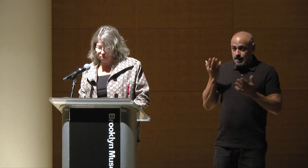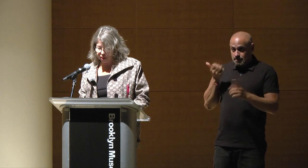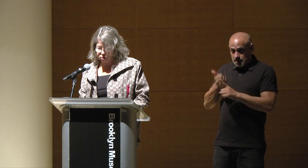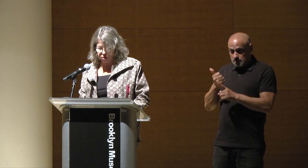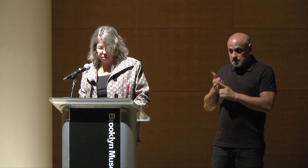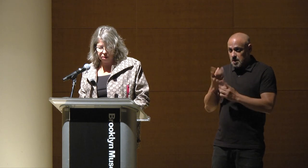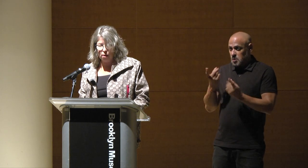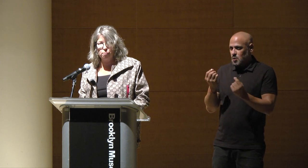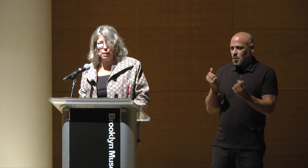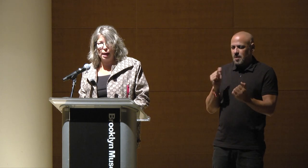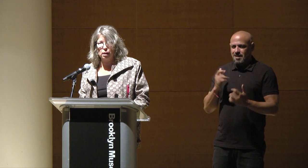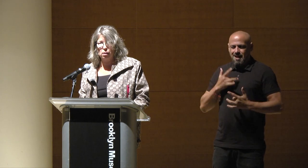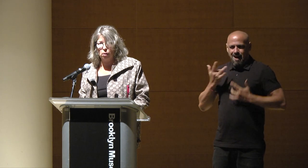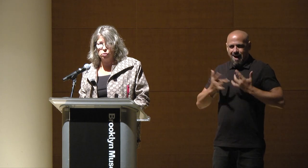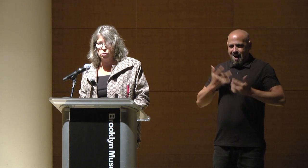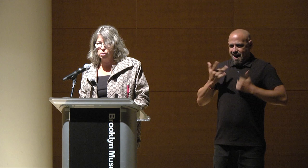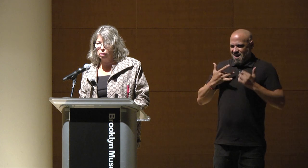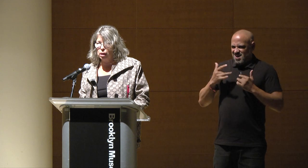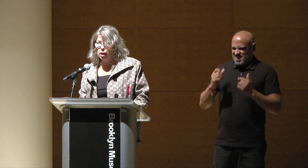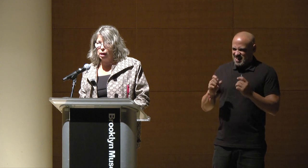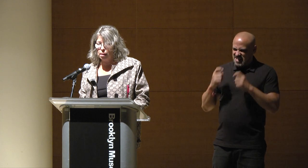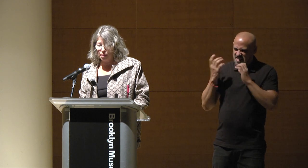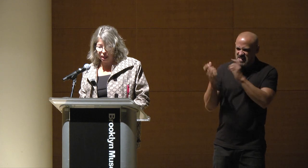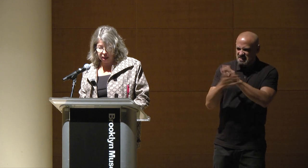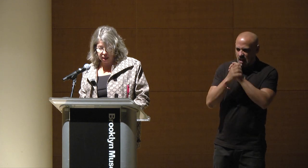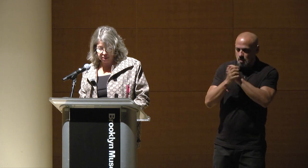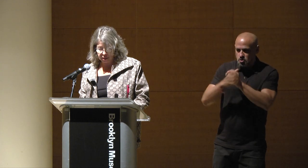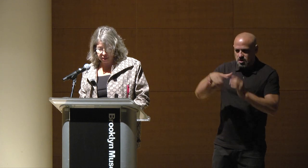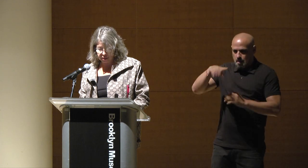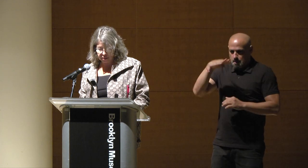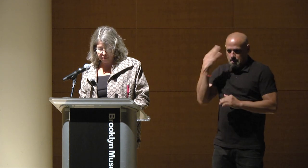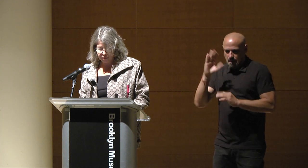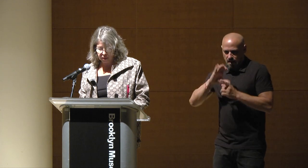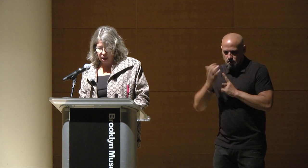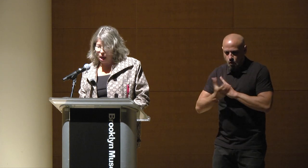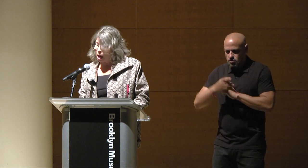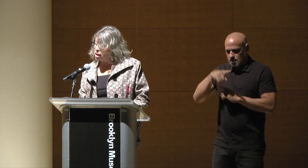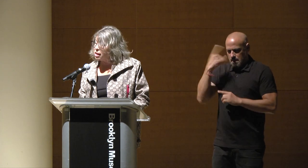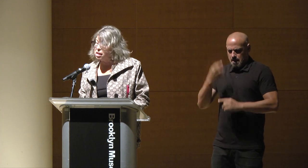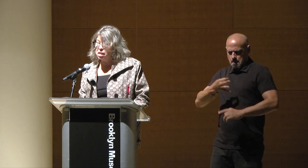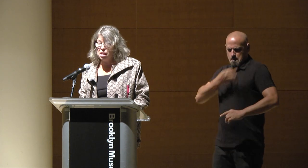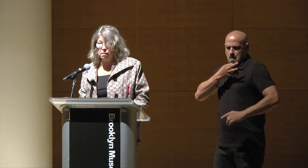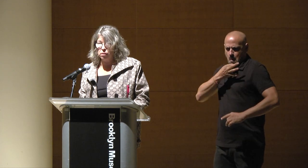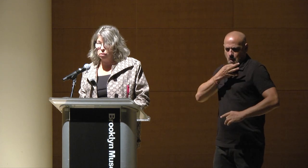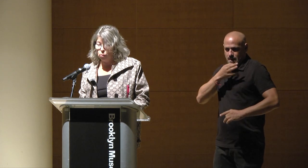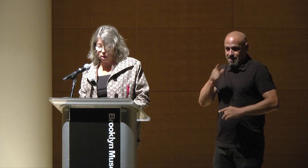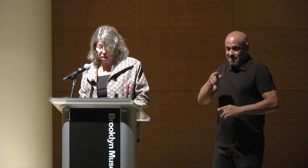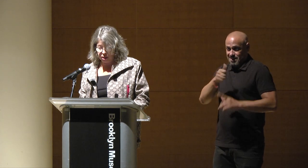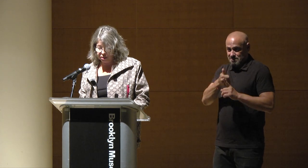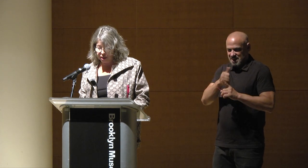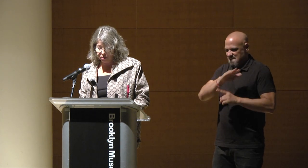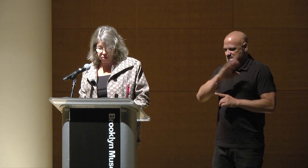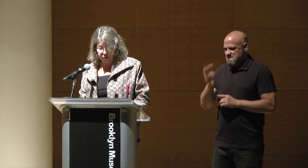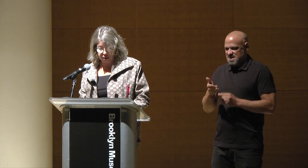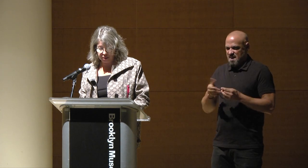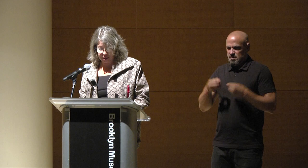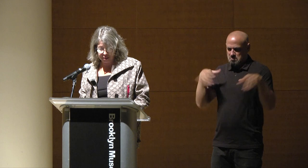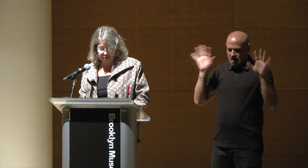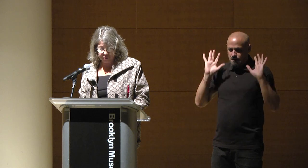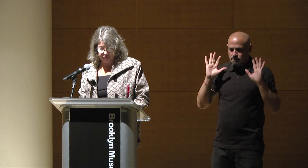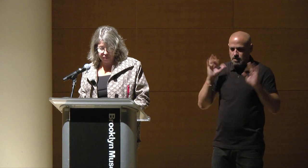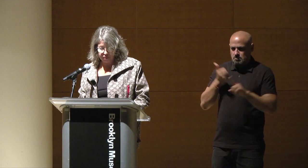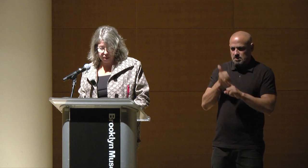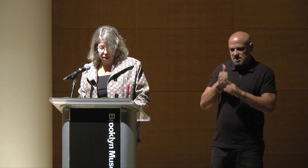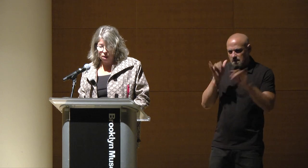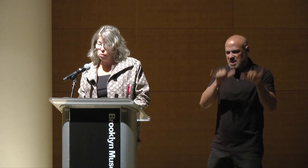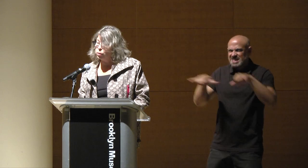insistent celebration of Black culture and Black excellence. And he never quit on his standards of